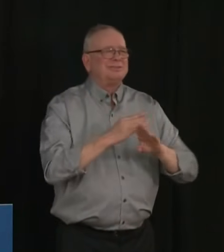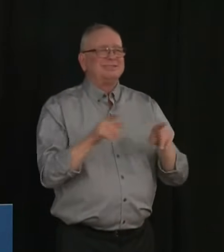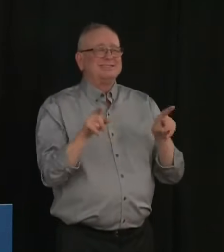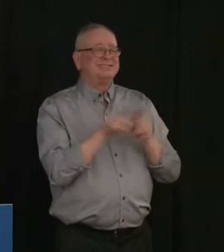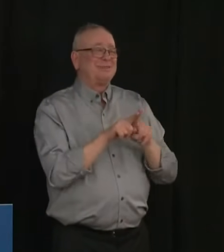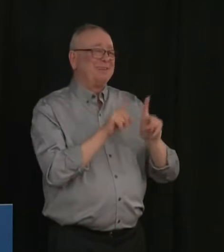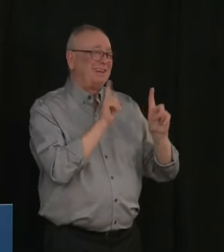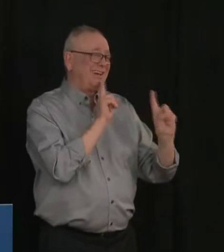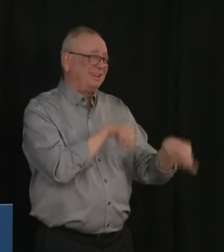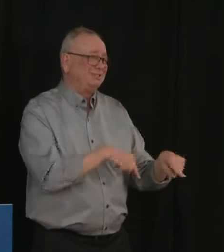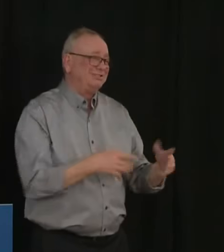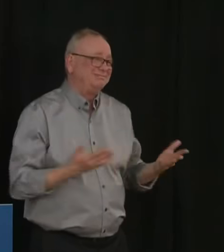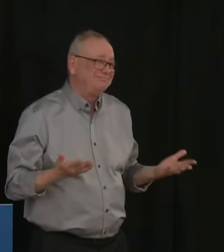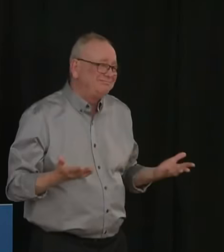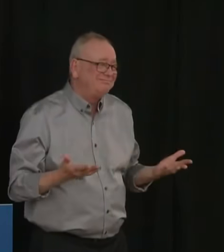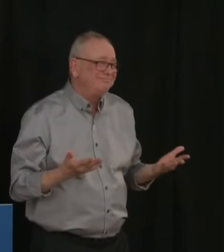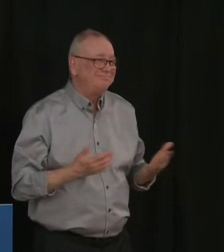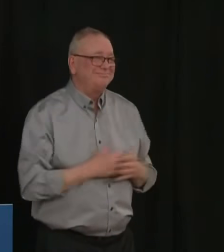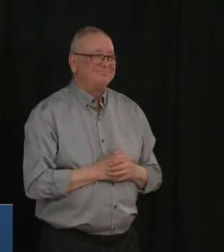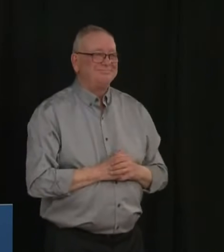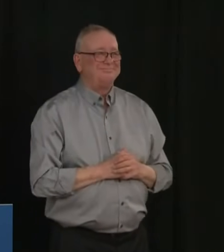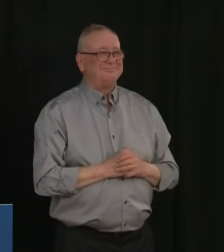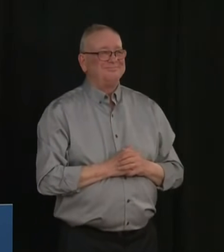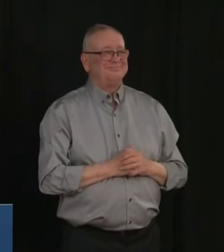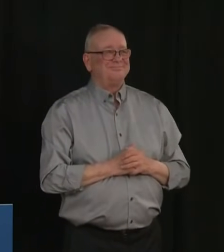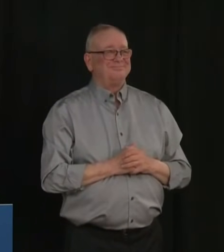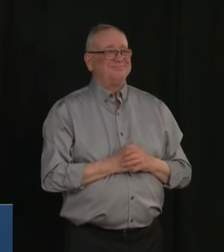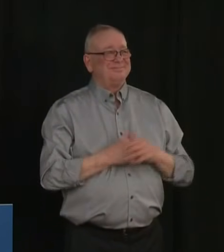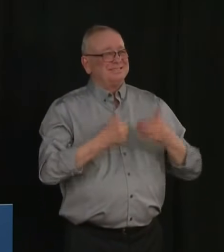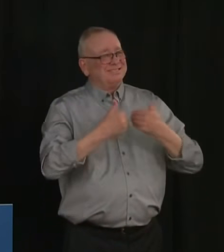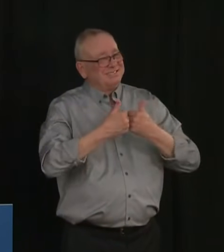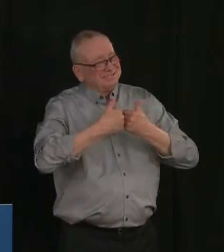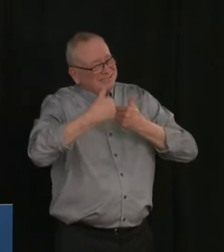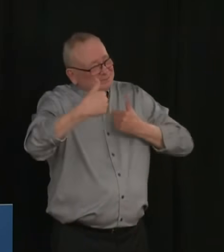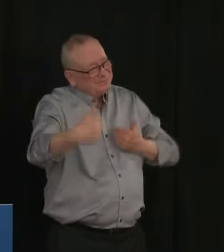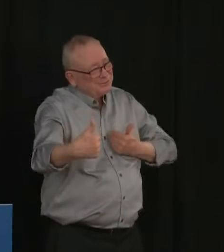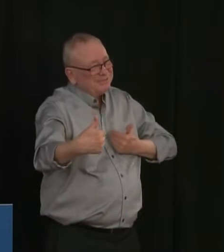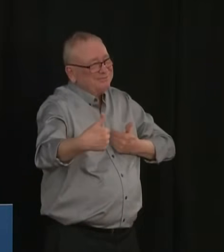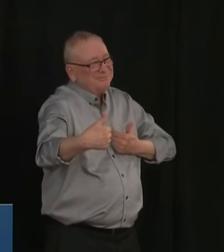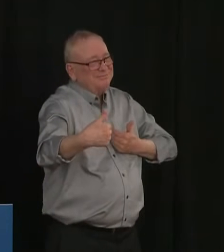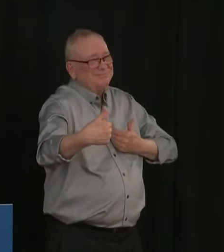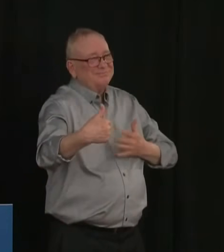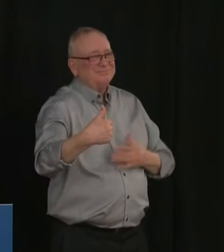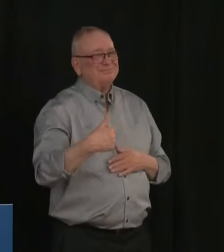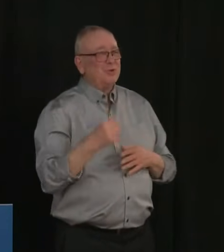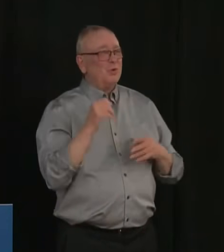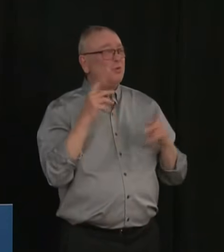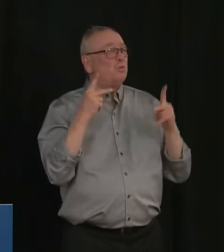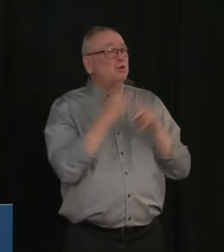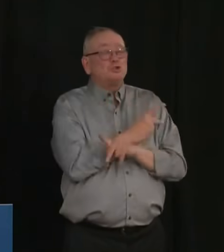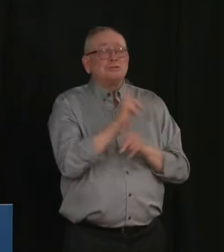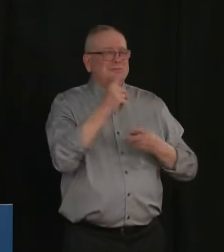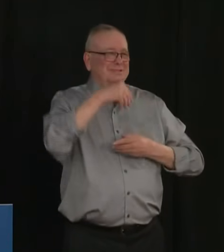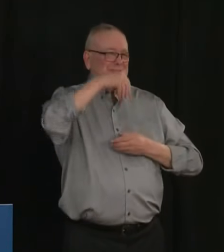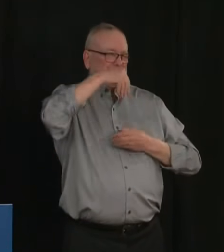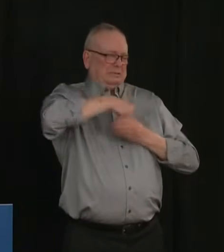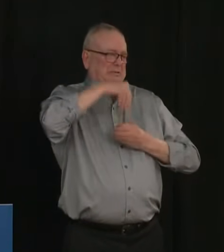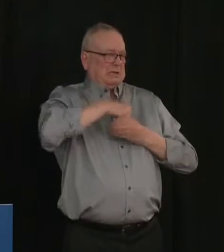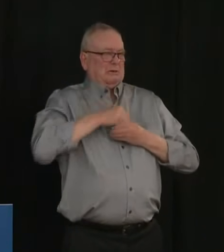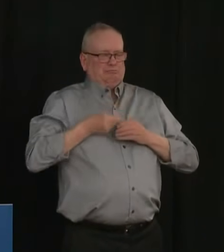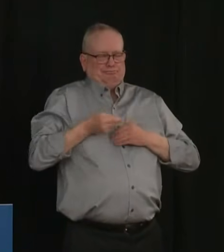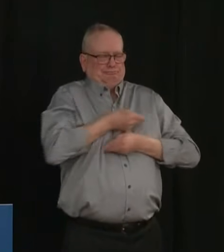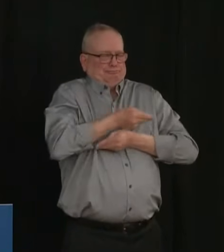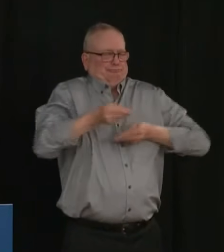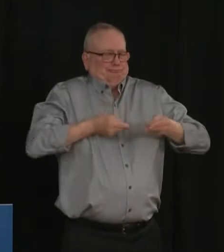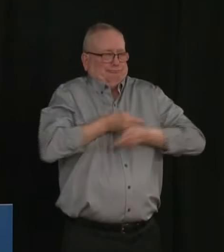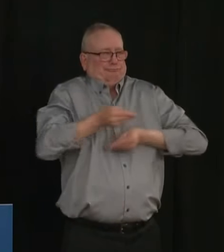ever. Limit your time in contact with other people, especially indoors. The new restrictions announced last